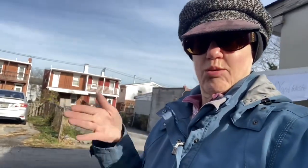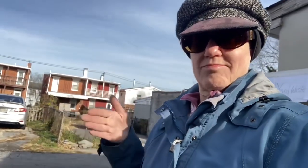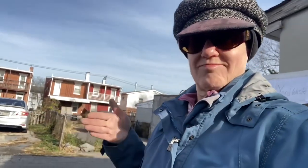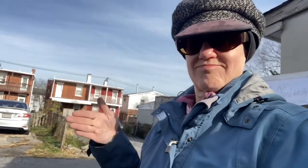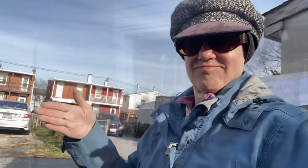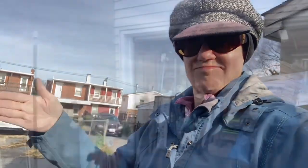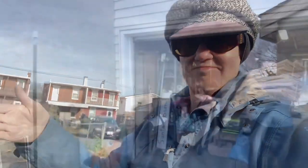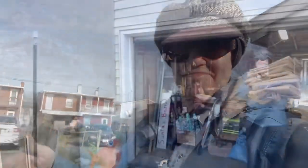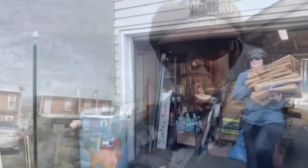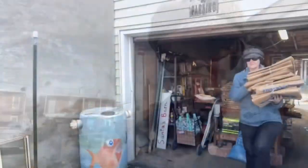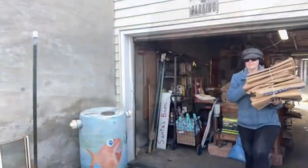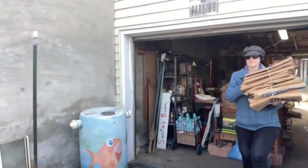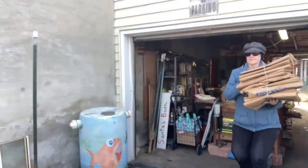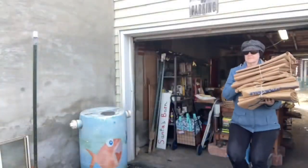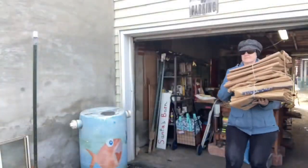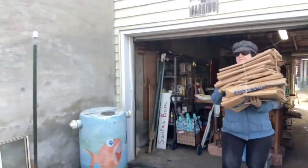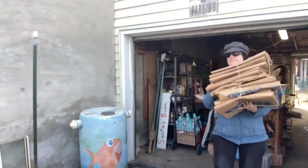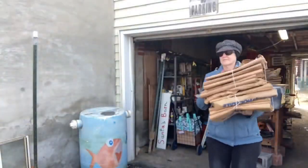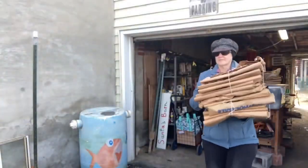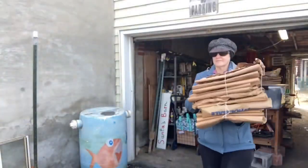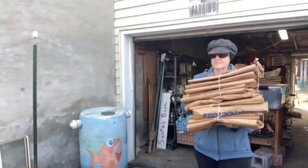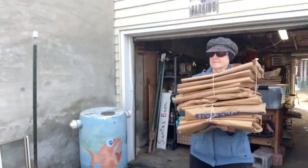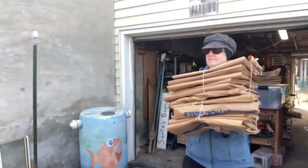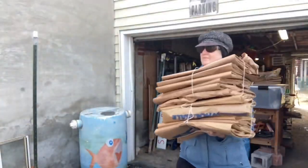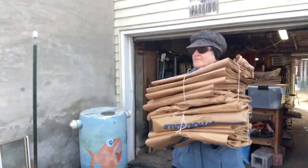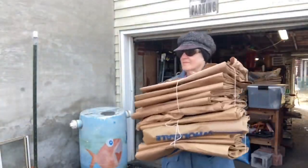I don't want those bags blowing into this alleyway.